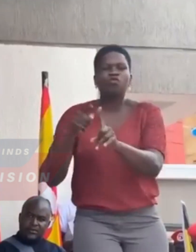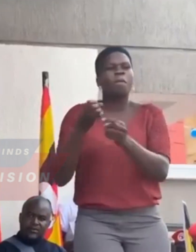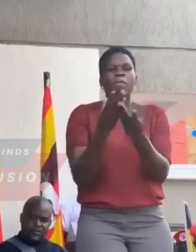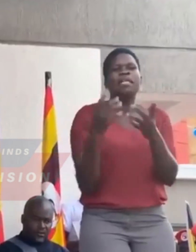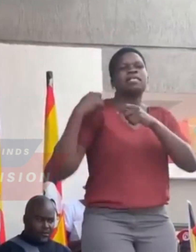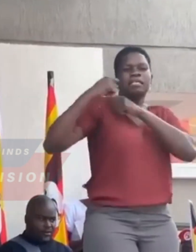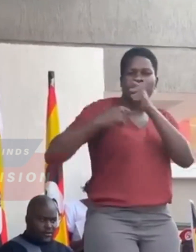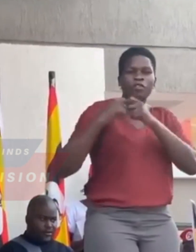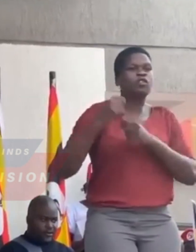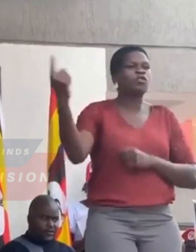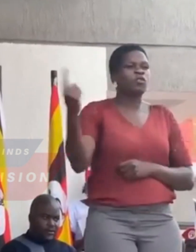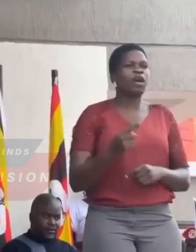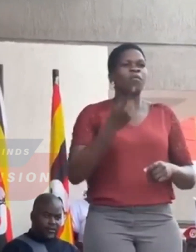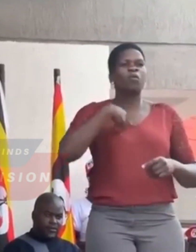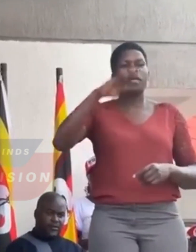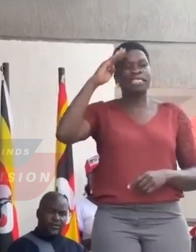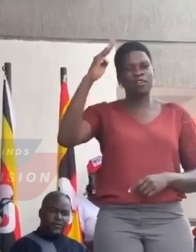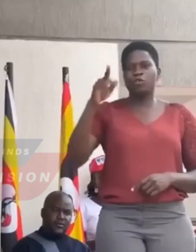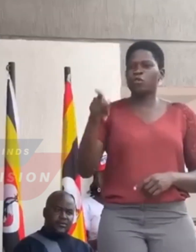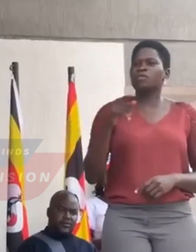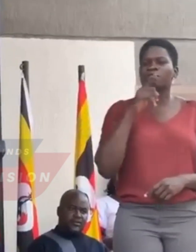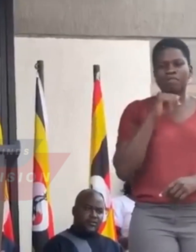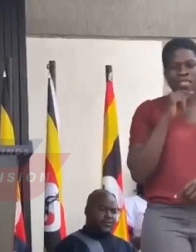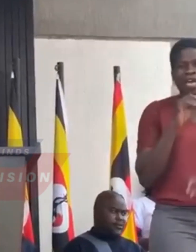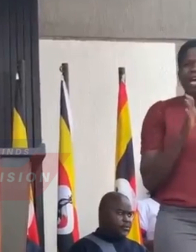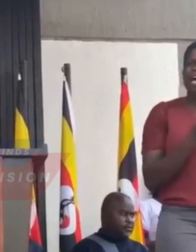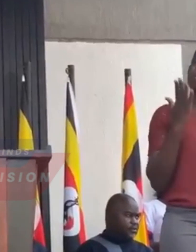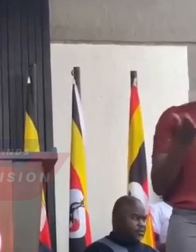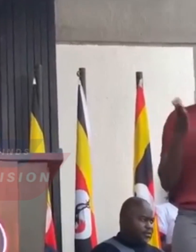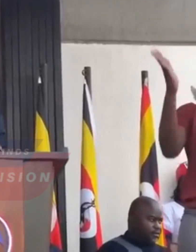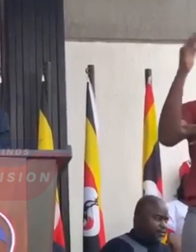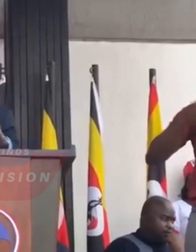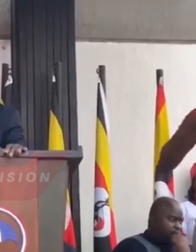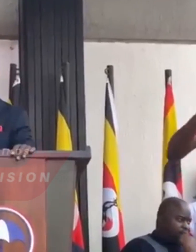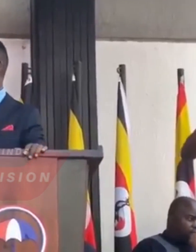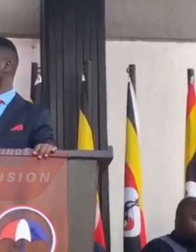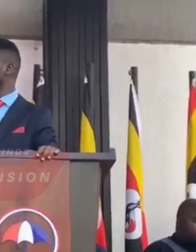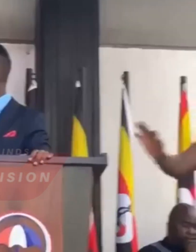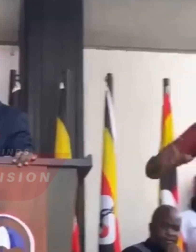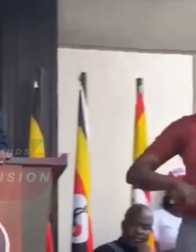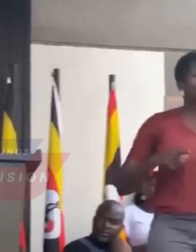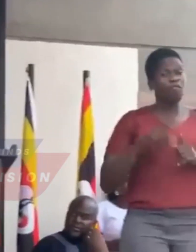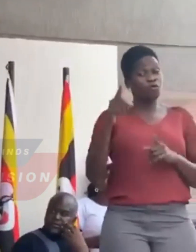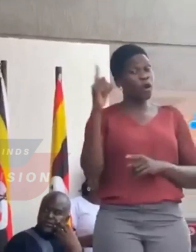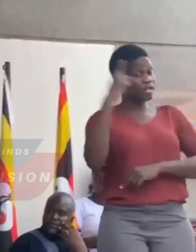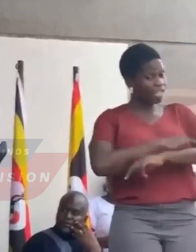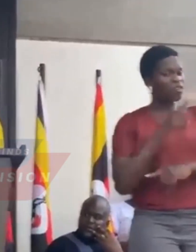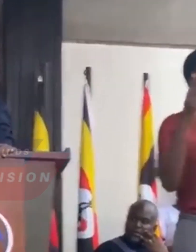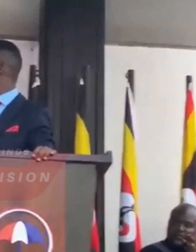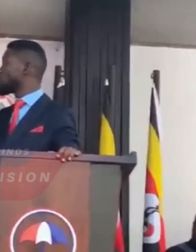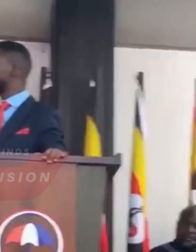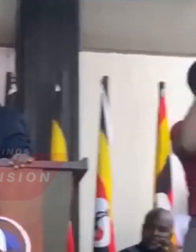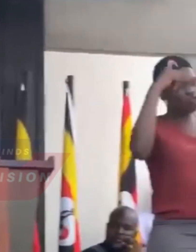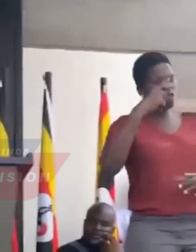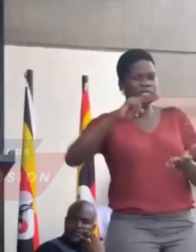come. We salute you very much, sir. And may God grant you a long life so that one day you see your dreams come